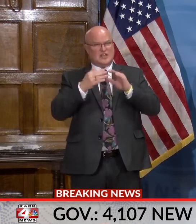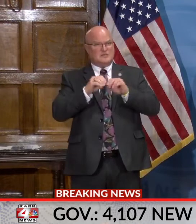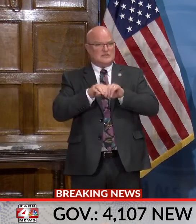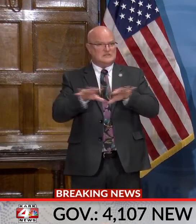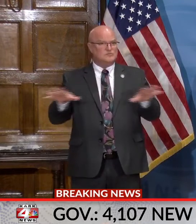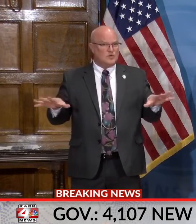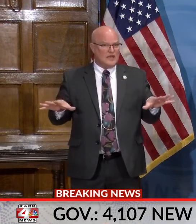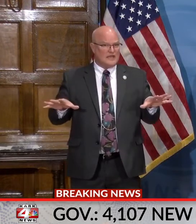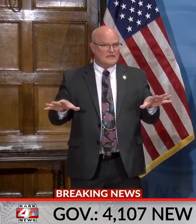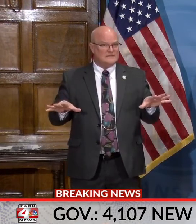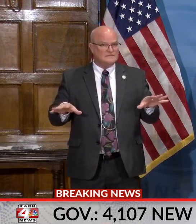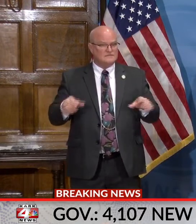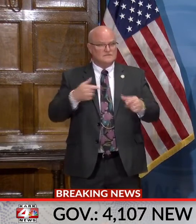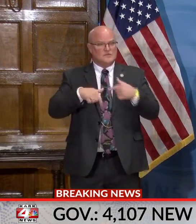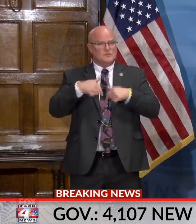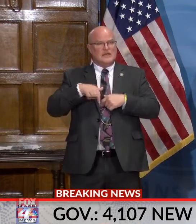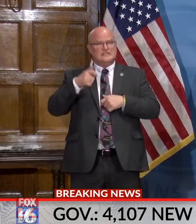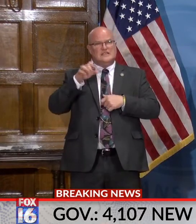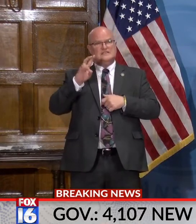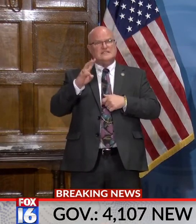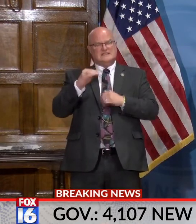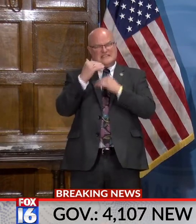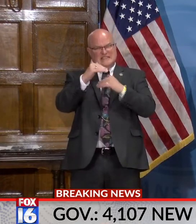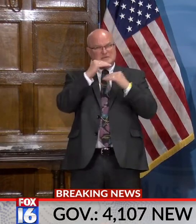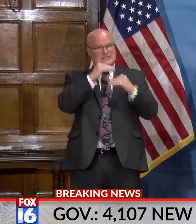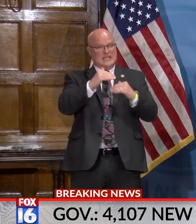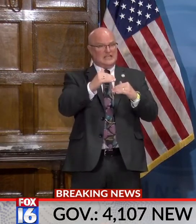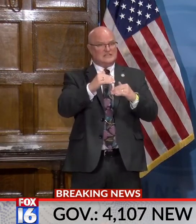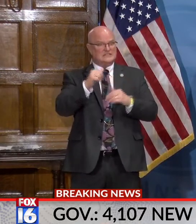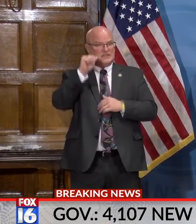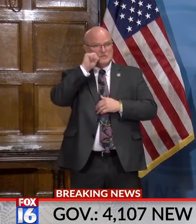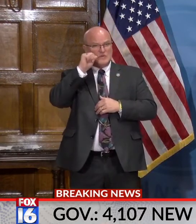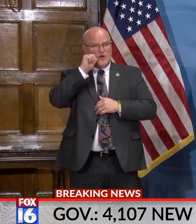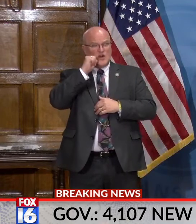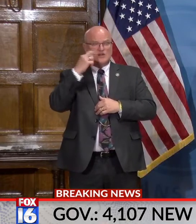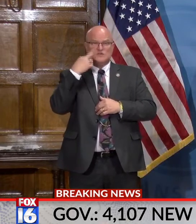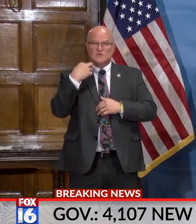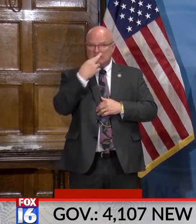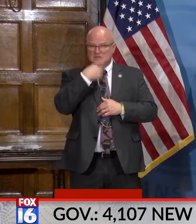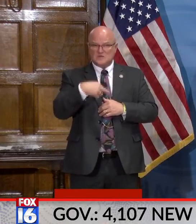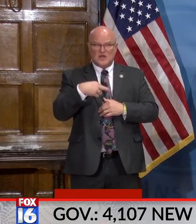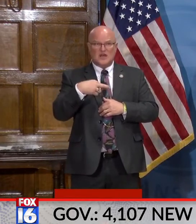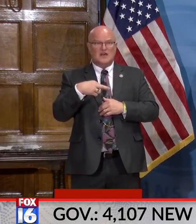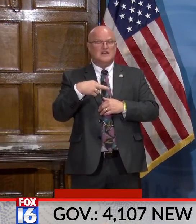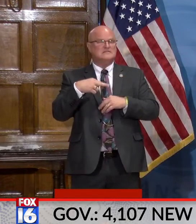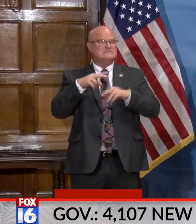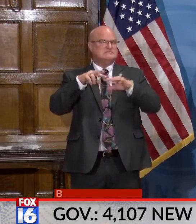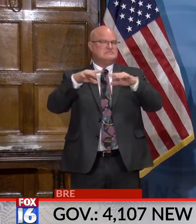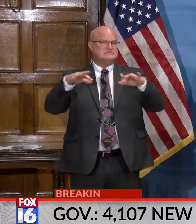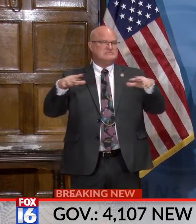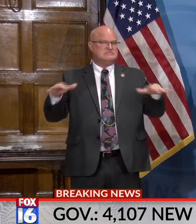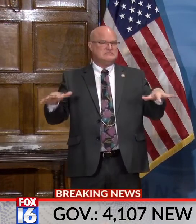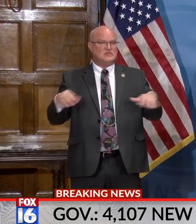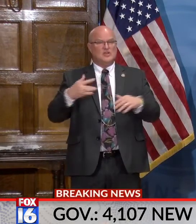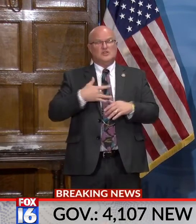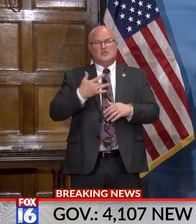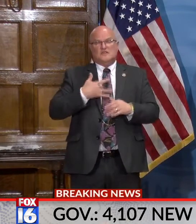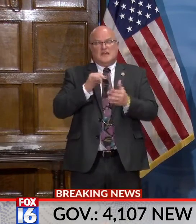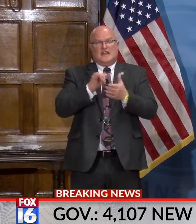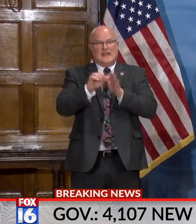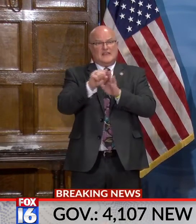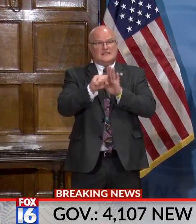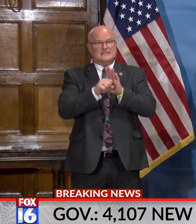So going back to Channel 7's question about the limitations in bars, restaurants, salons, barbershops, do you feel that the